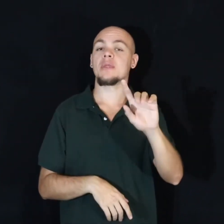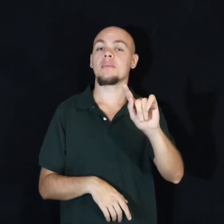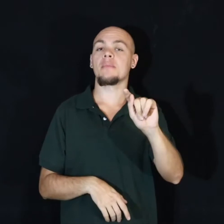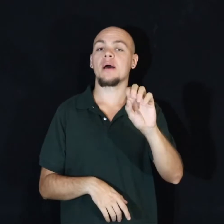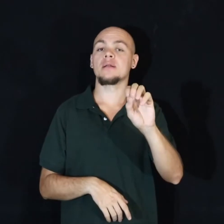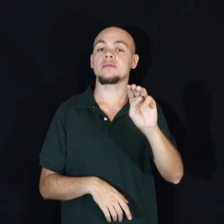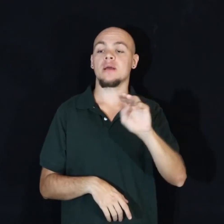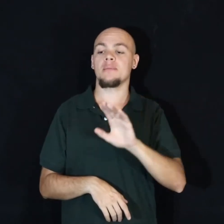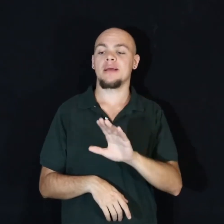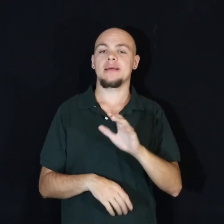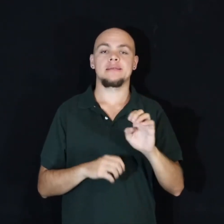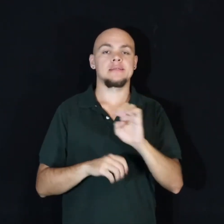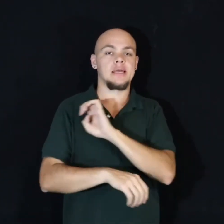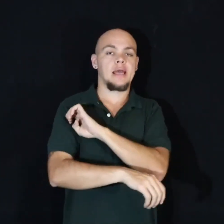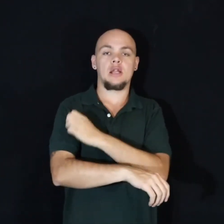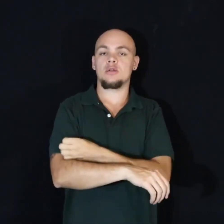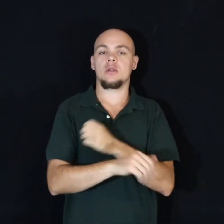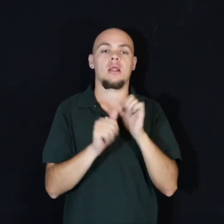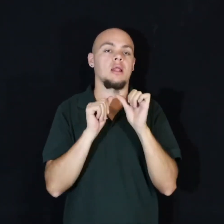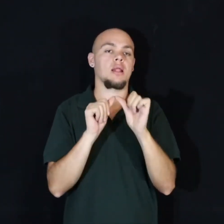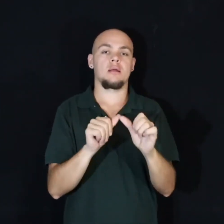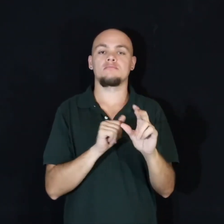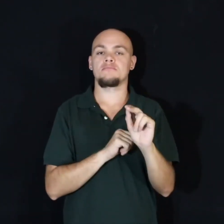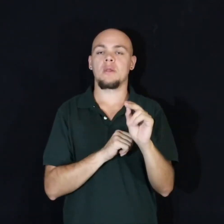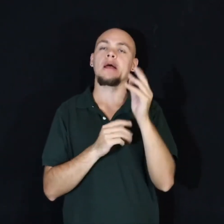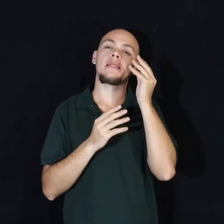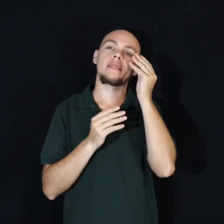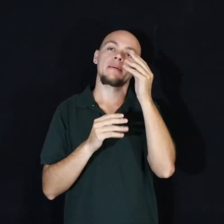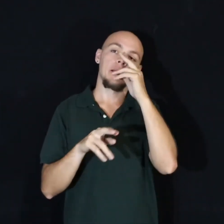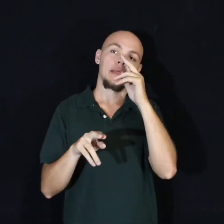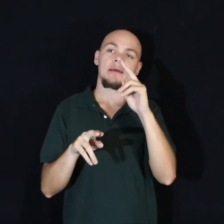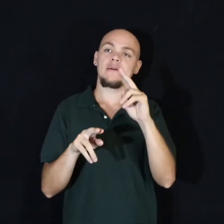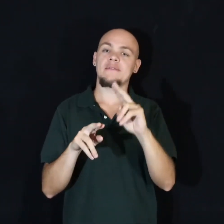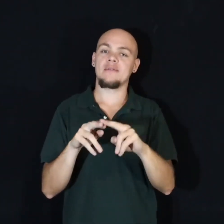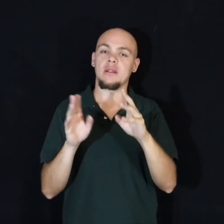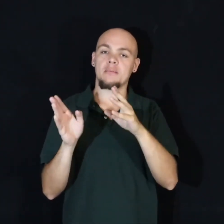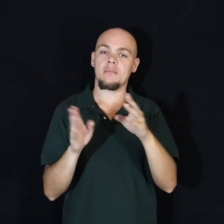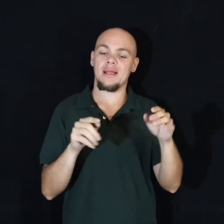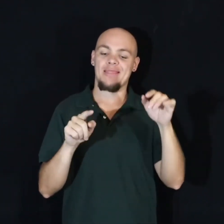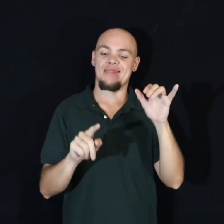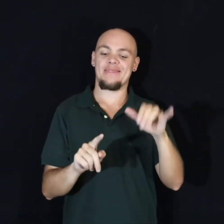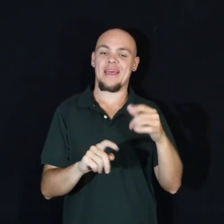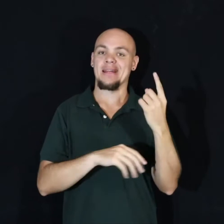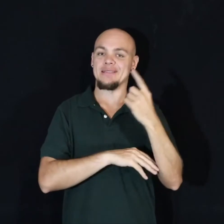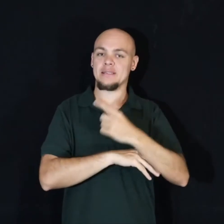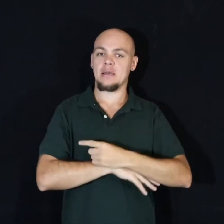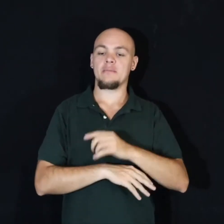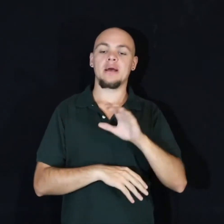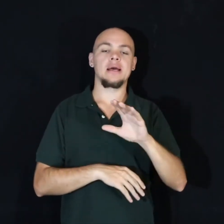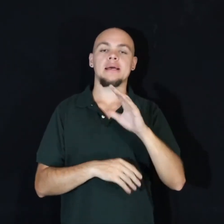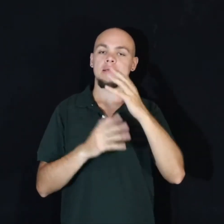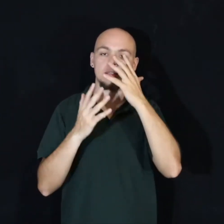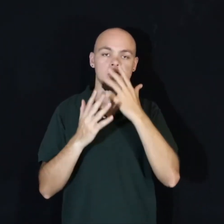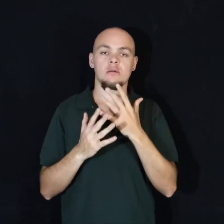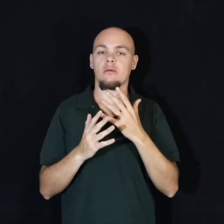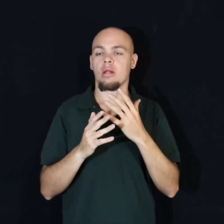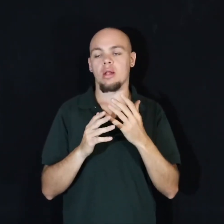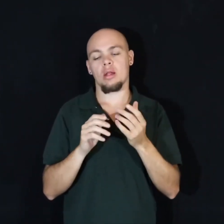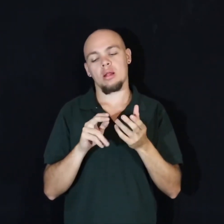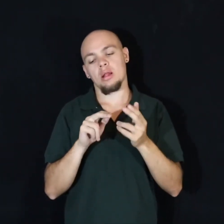not last. He began to think of the fun he had planned for this day, and his sorrows multiplied. Soon the free